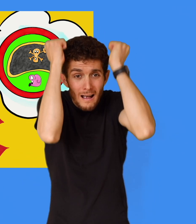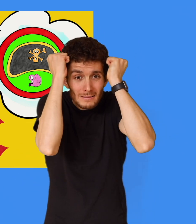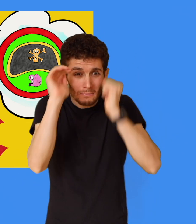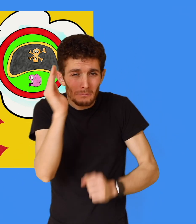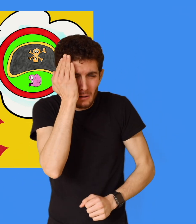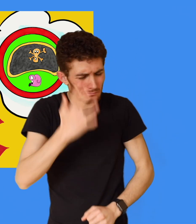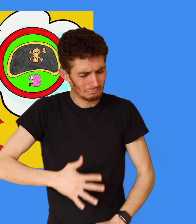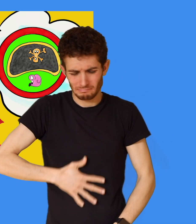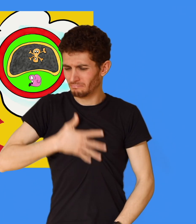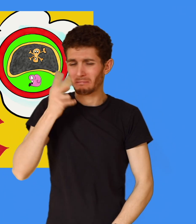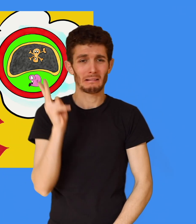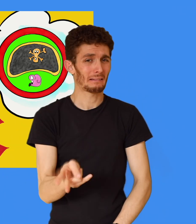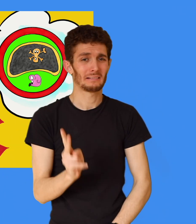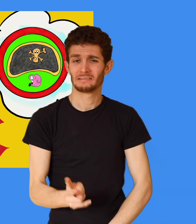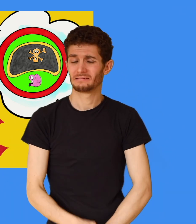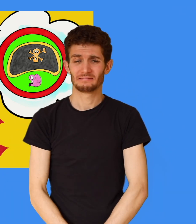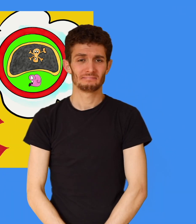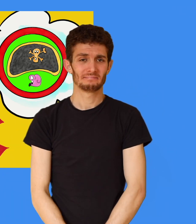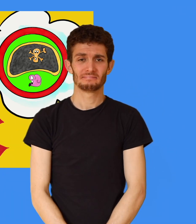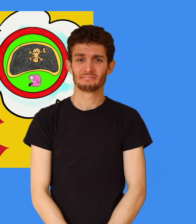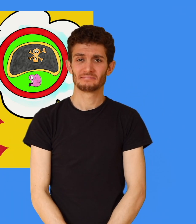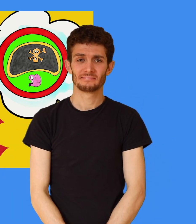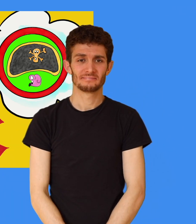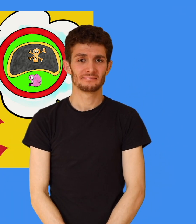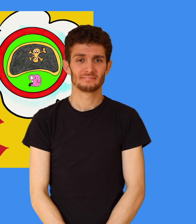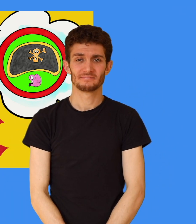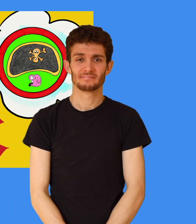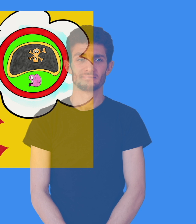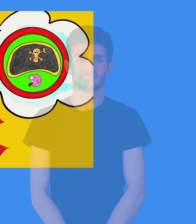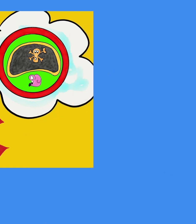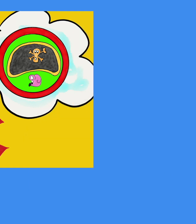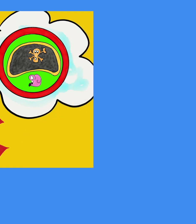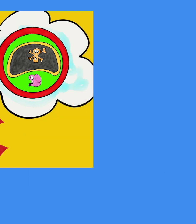Hats wasn't going to wear that pirate hat again.